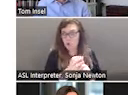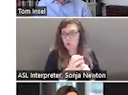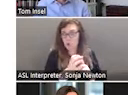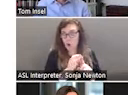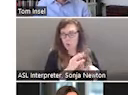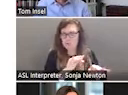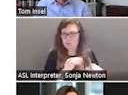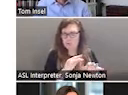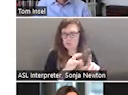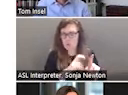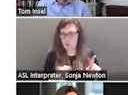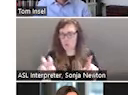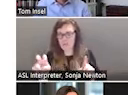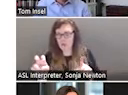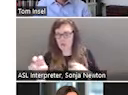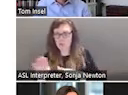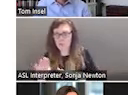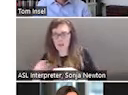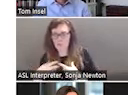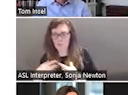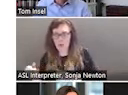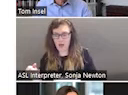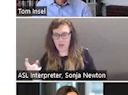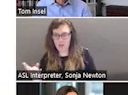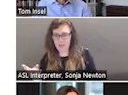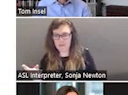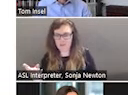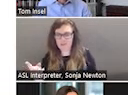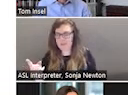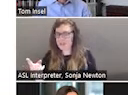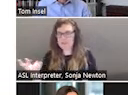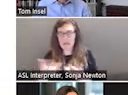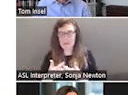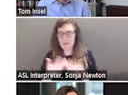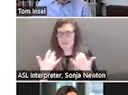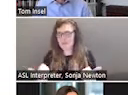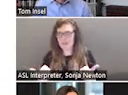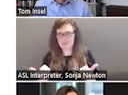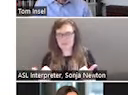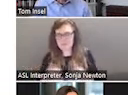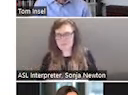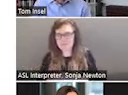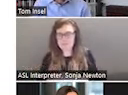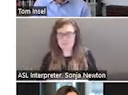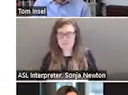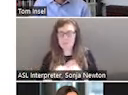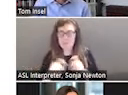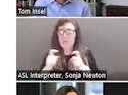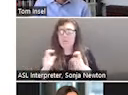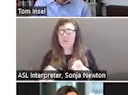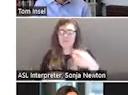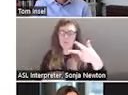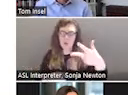the behavioral health system, because it's not the way we work. And I'll give you just 3 examples that I want to kind of convey, and then we're